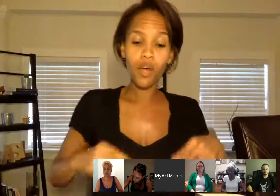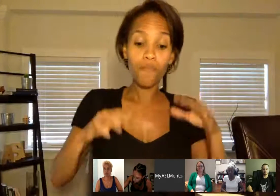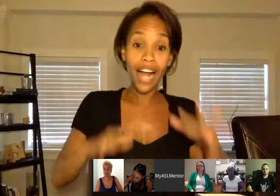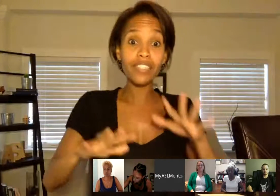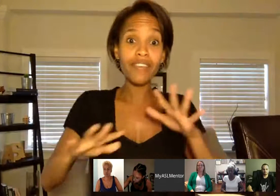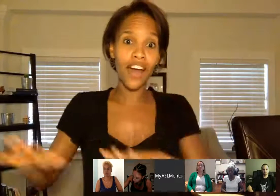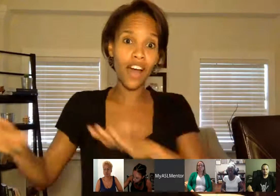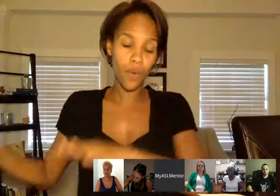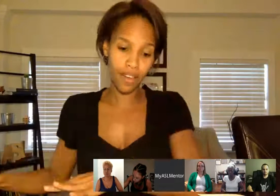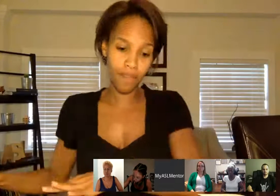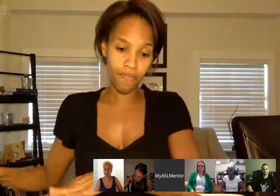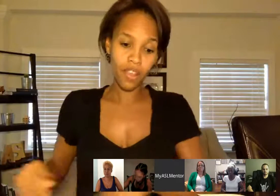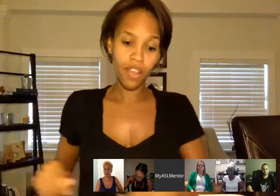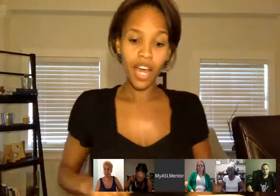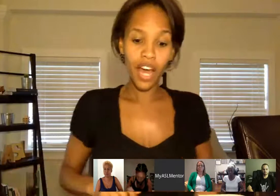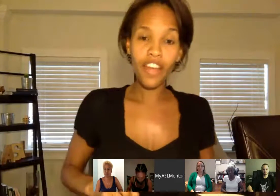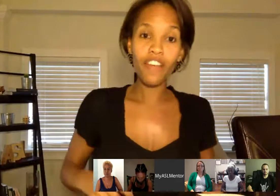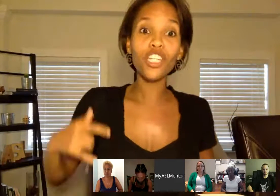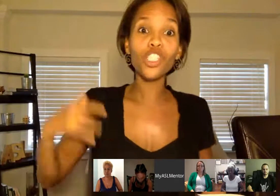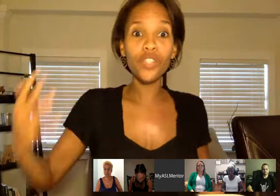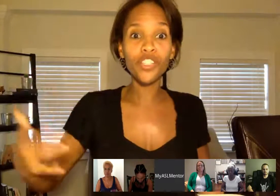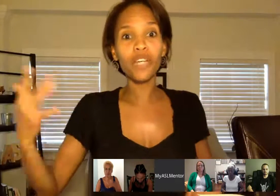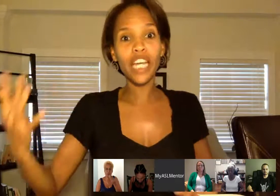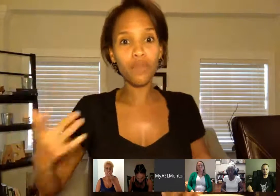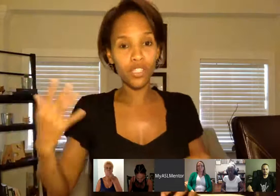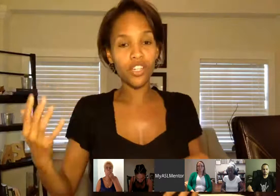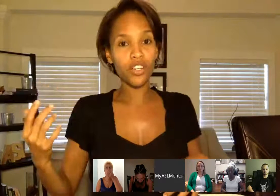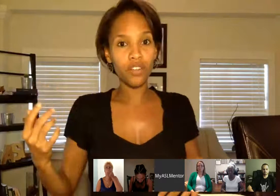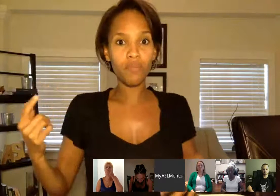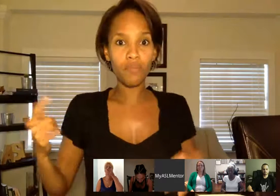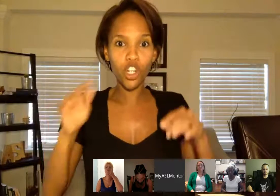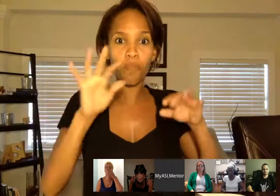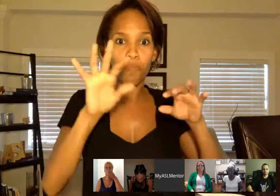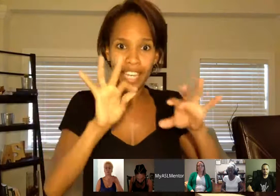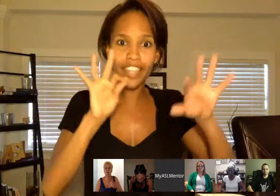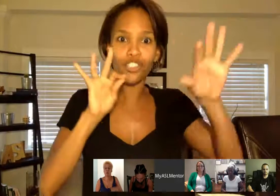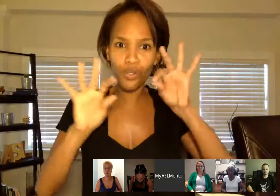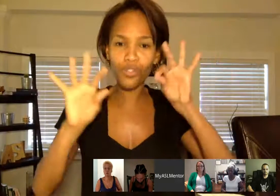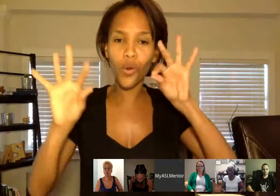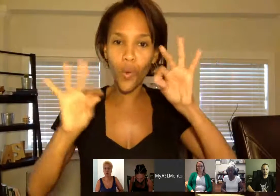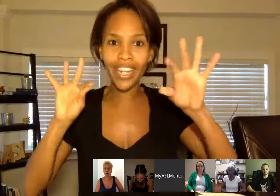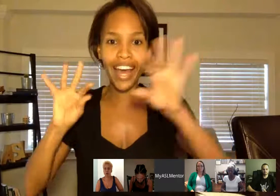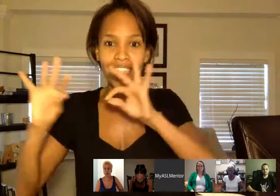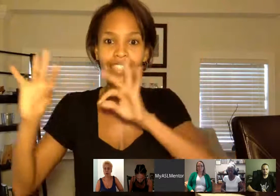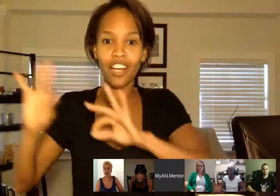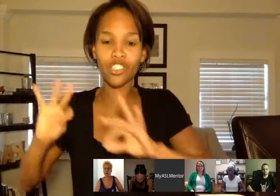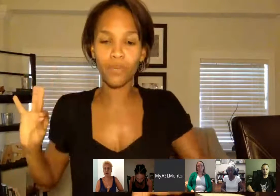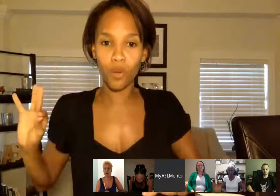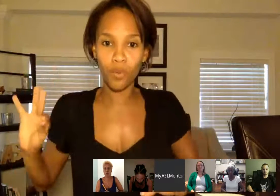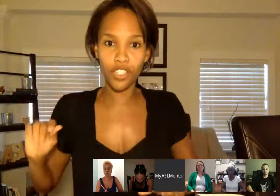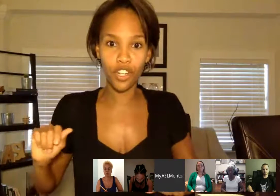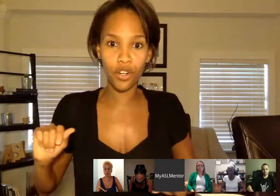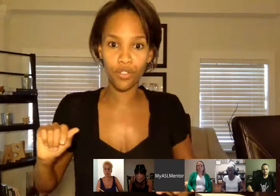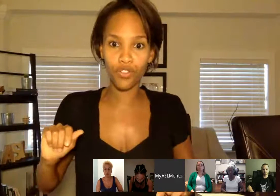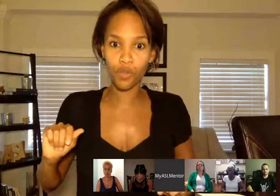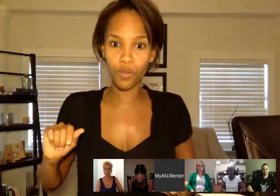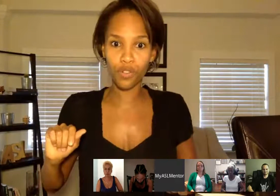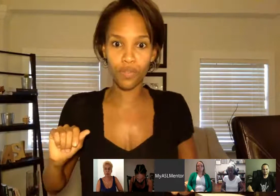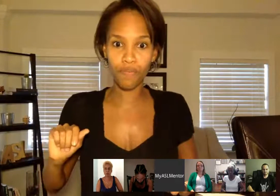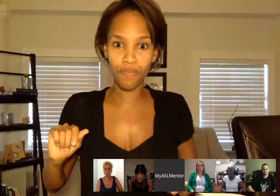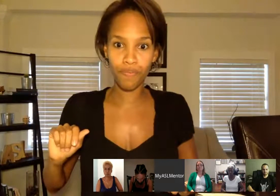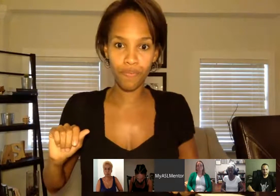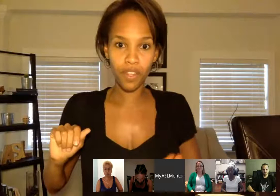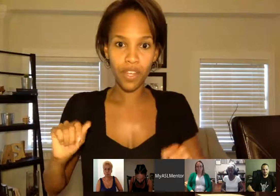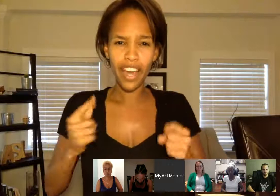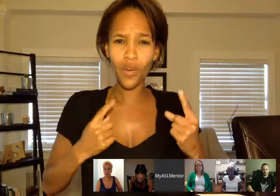okay? Practice it that way. And then eventually you'll be able to start picking and choosing when it is actually appropriate to go to first